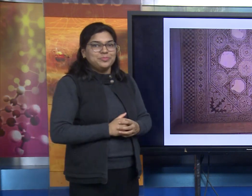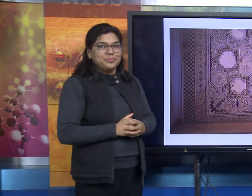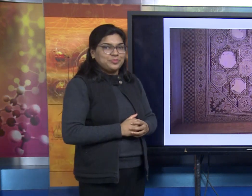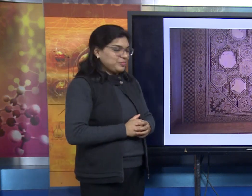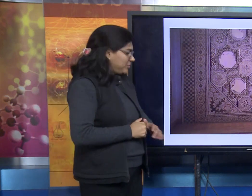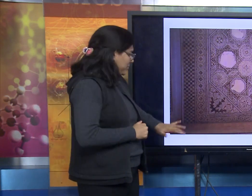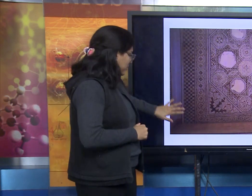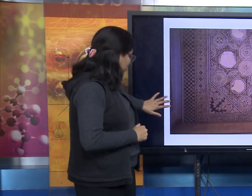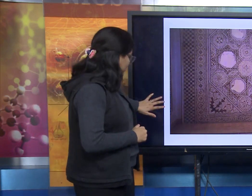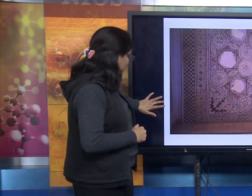Try yourself.